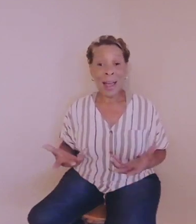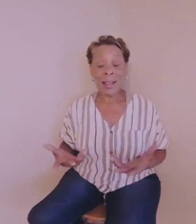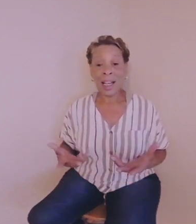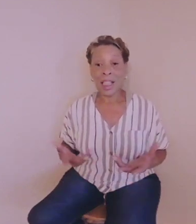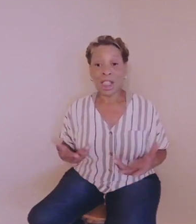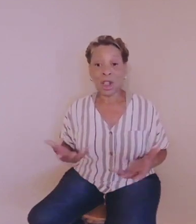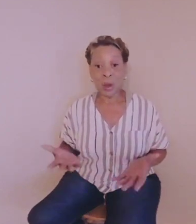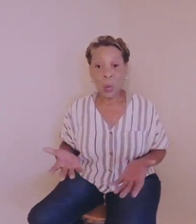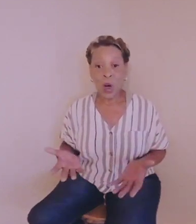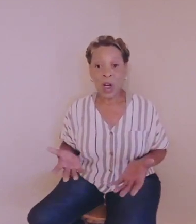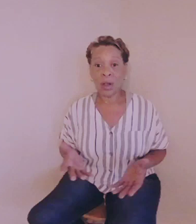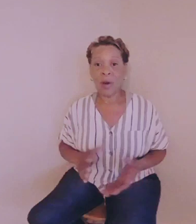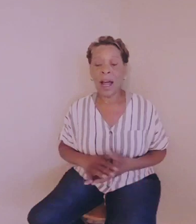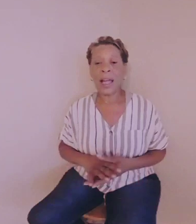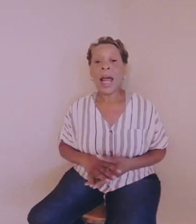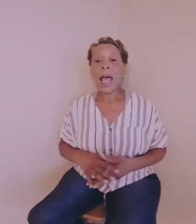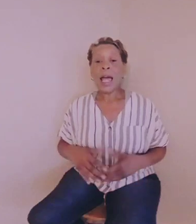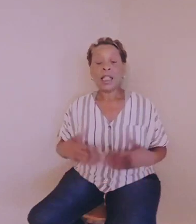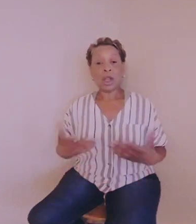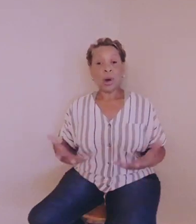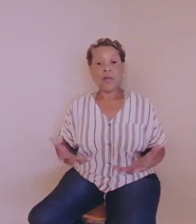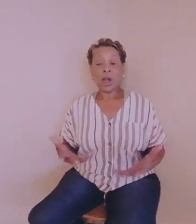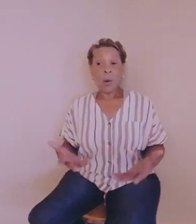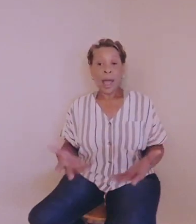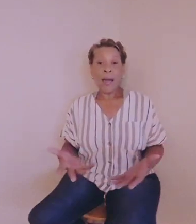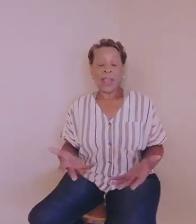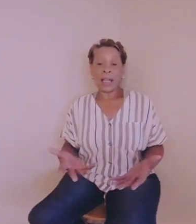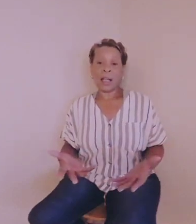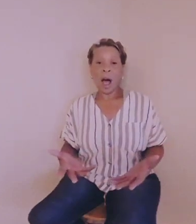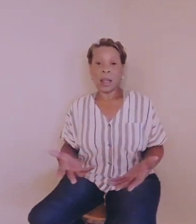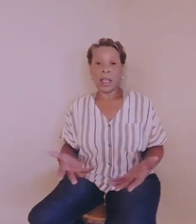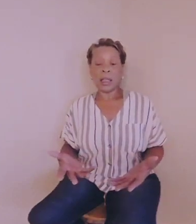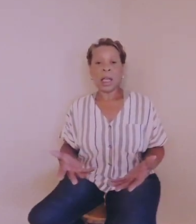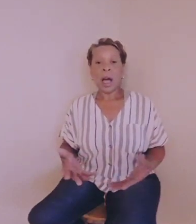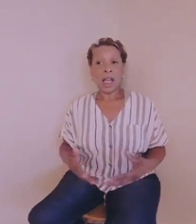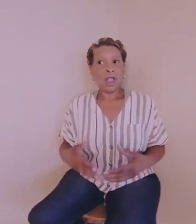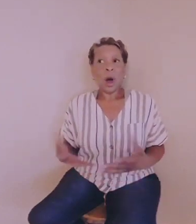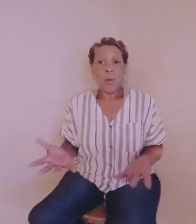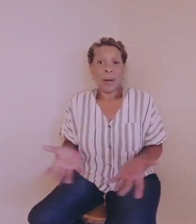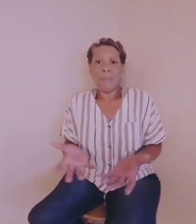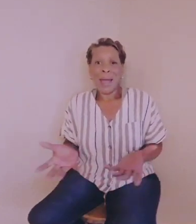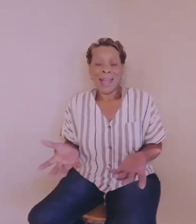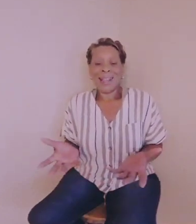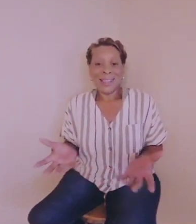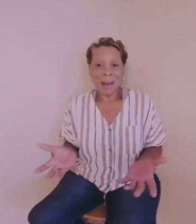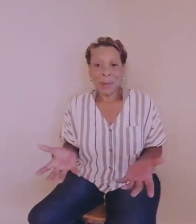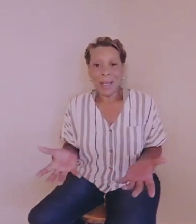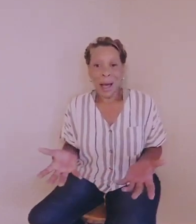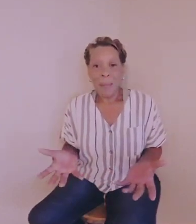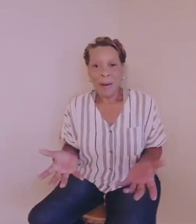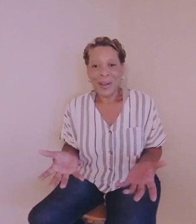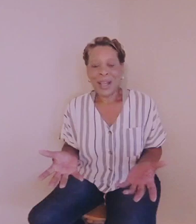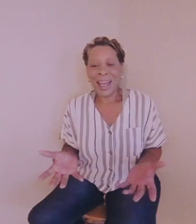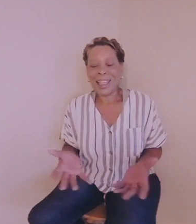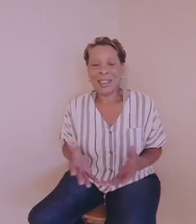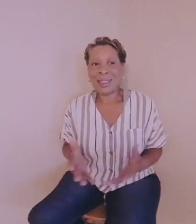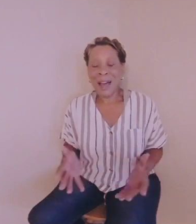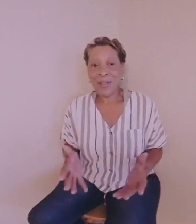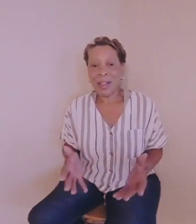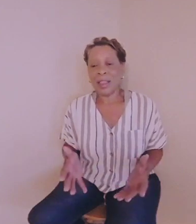sign a certain word, right? And so if you don't have that knowledge, you don't want to make something up, okay? You definitely do